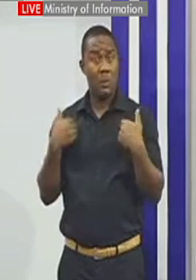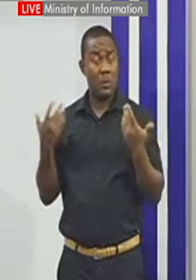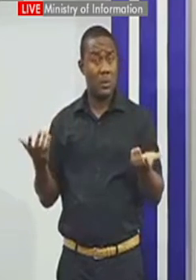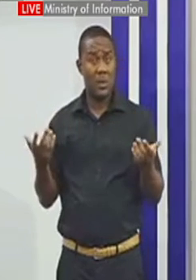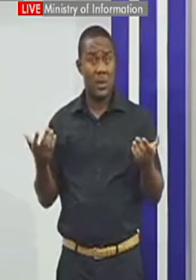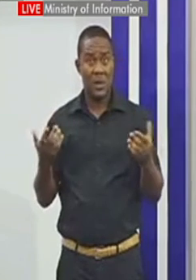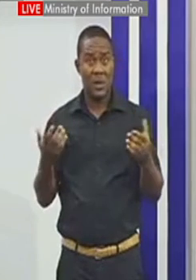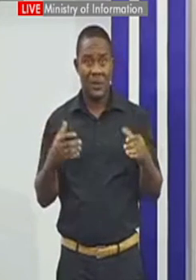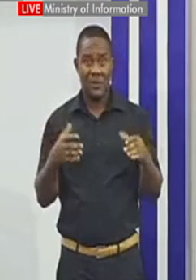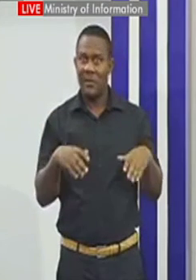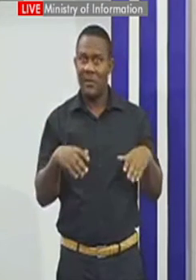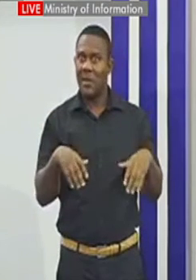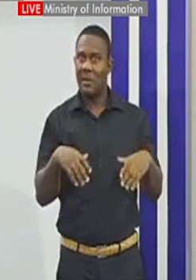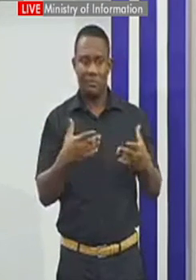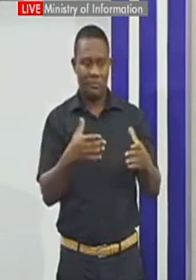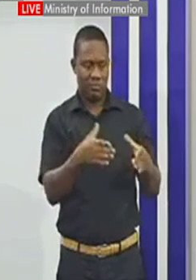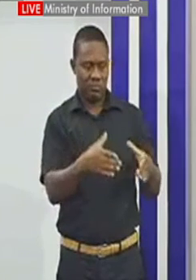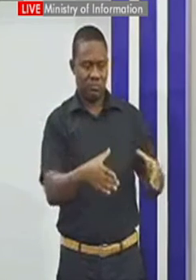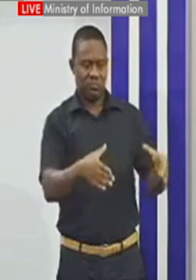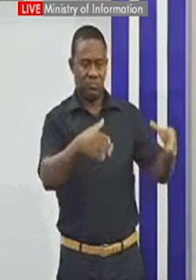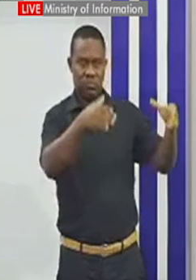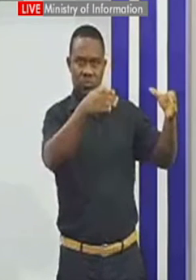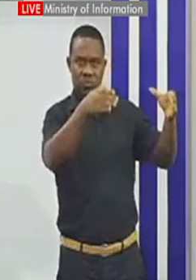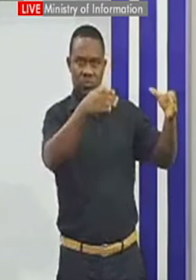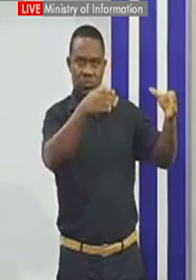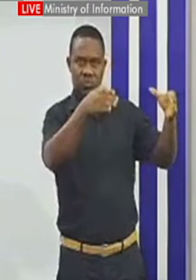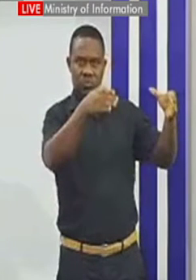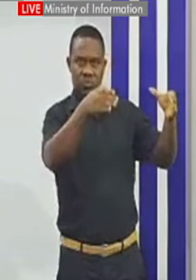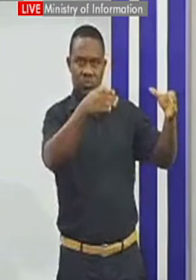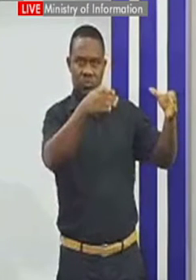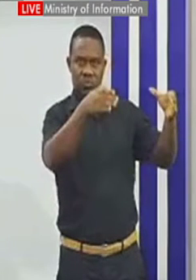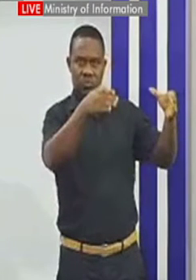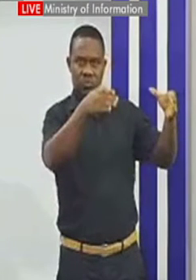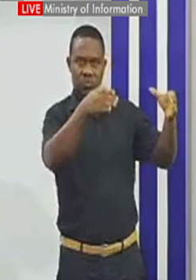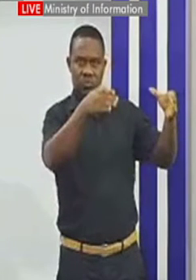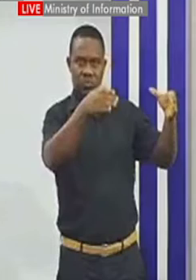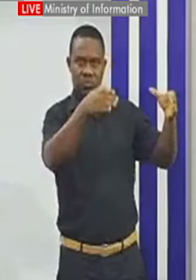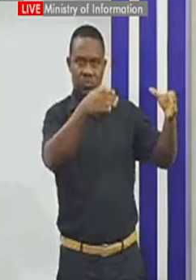Veronica buckets. They provide their own homes.